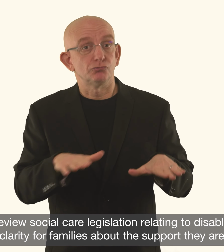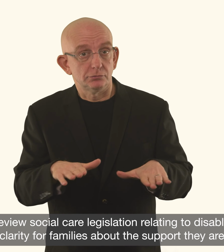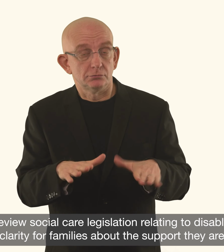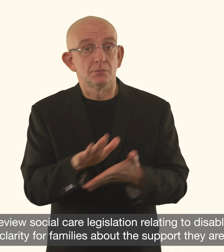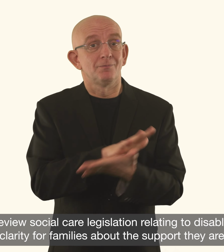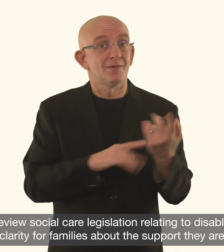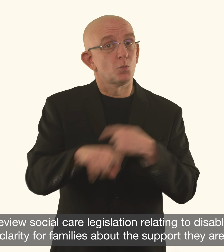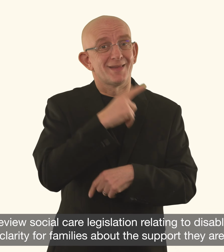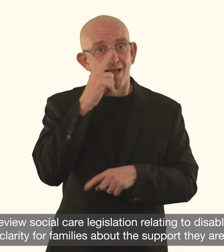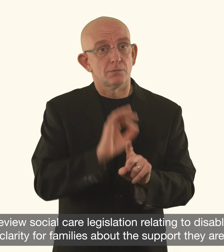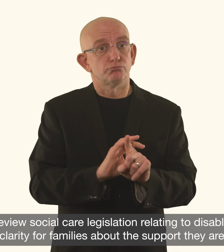the support they are legally entitled to.